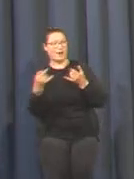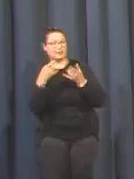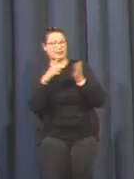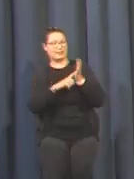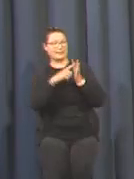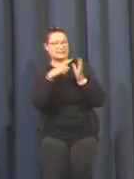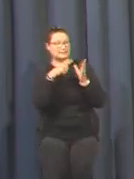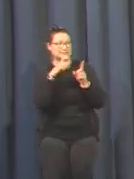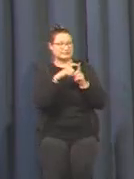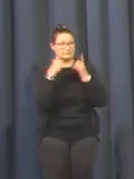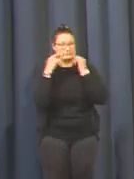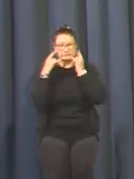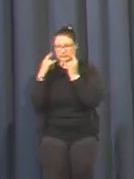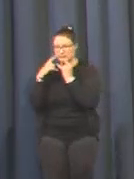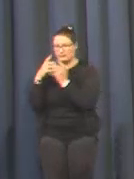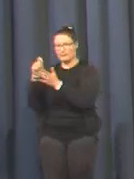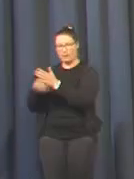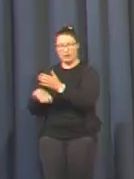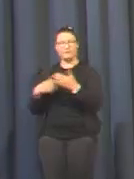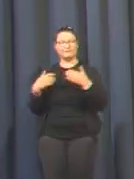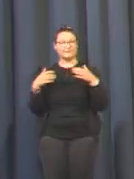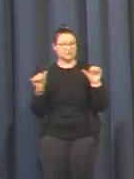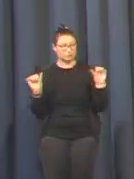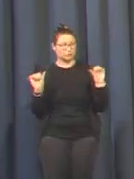that manufactures them in Belgium.